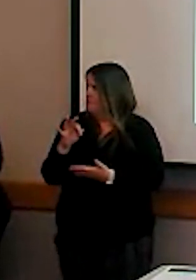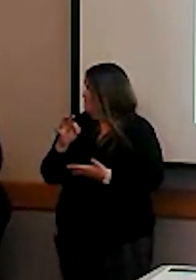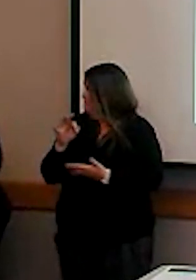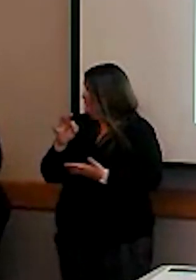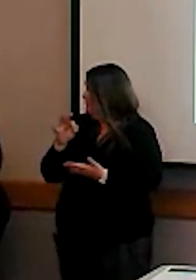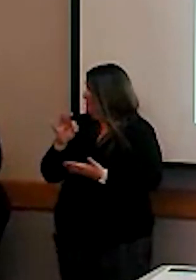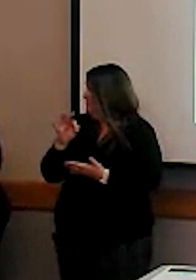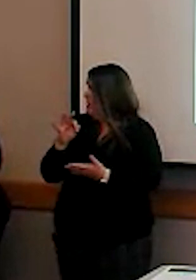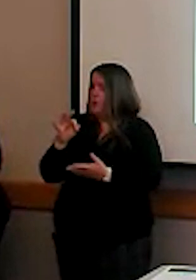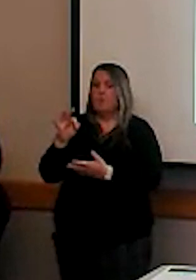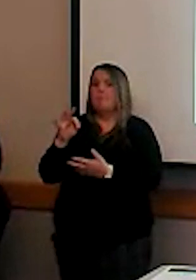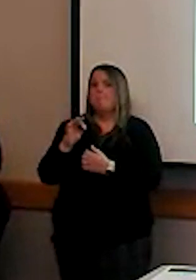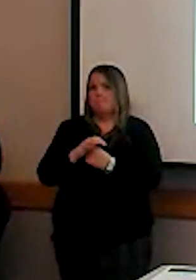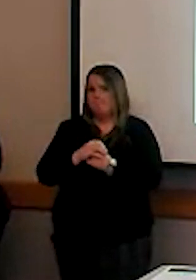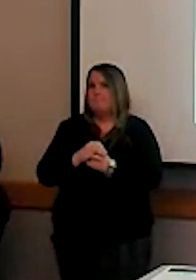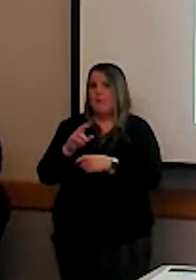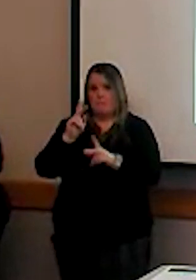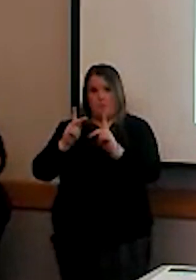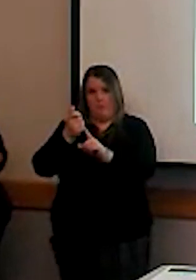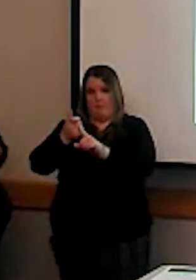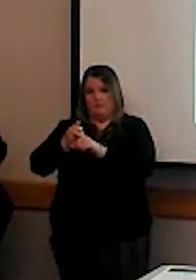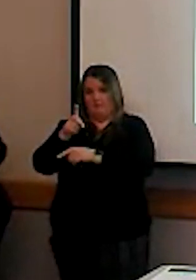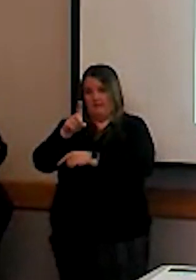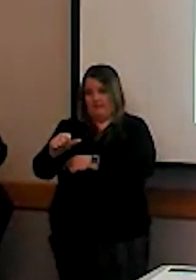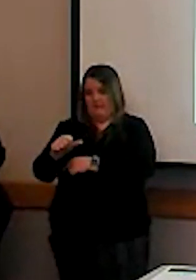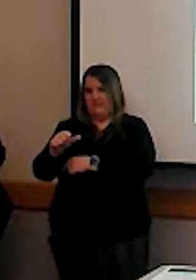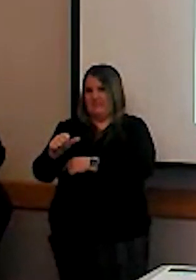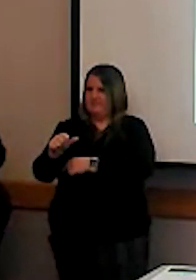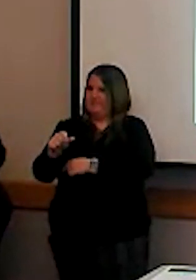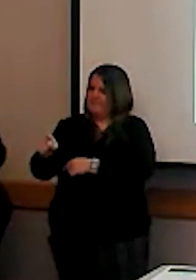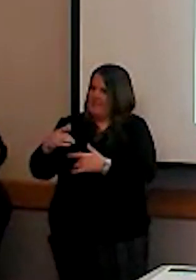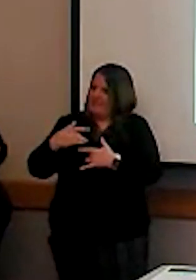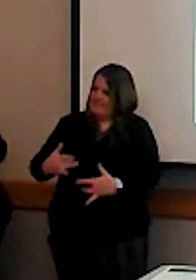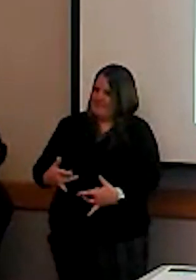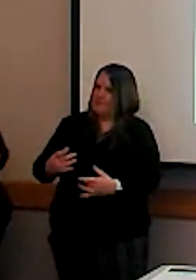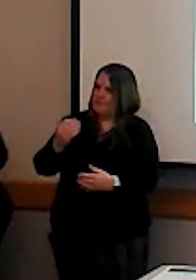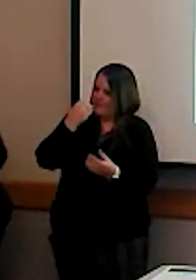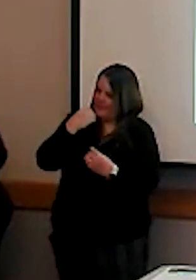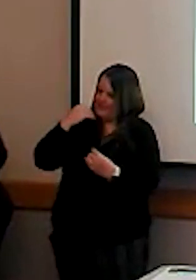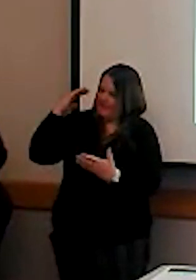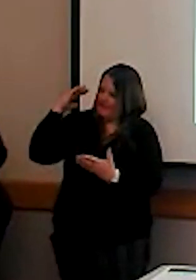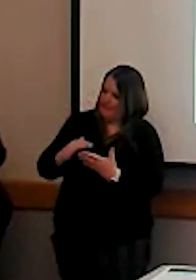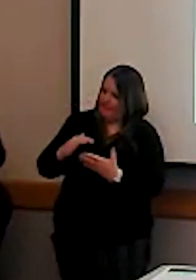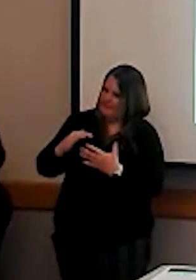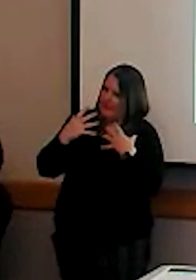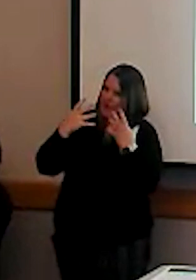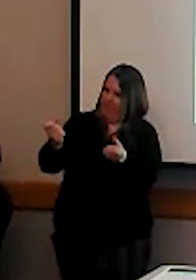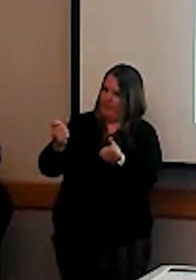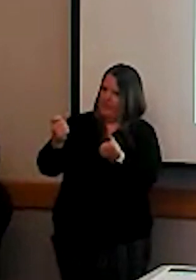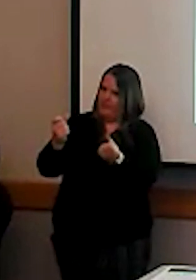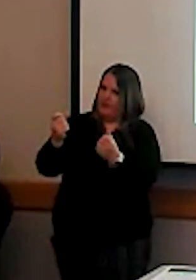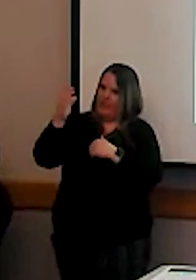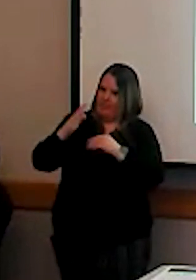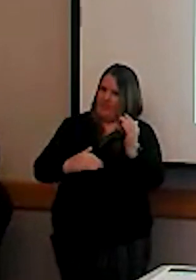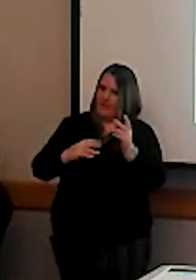it's highly likely that people with disabilities eat less healthy on the whole as their